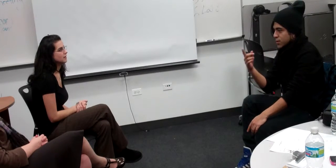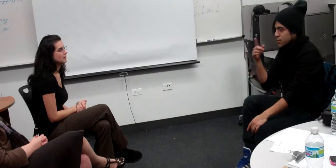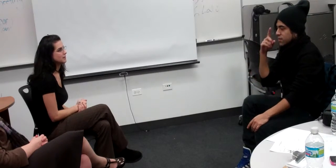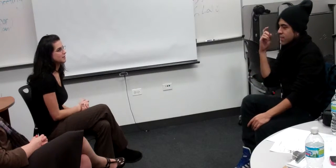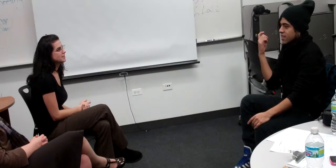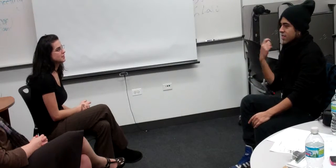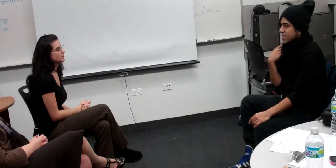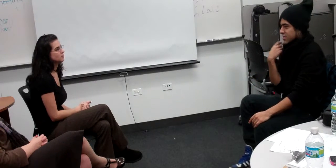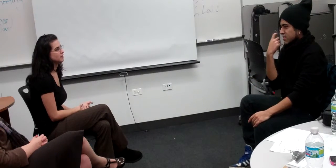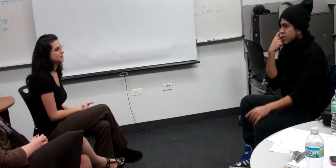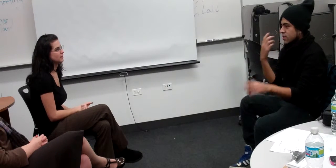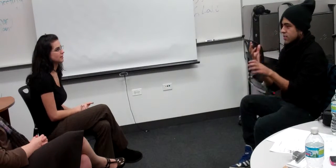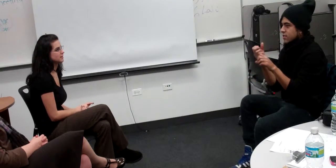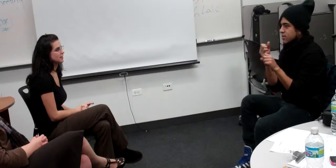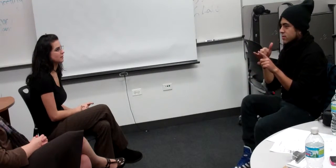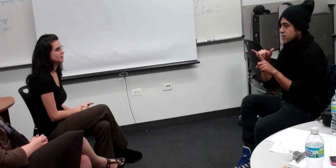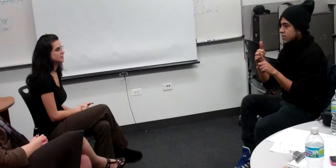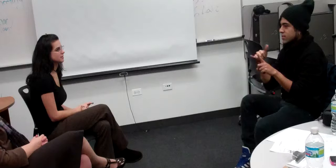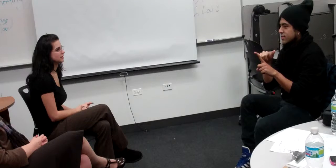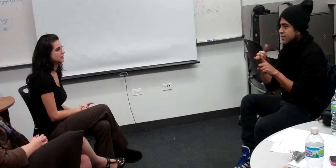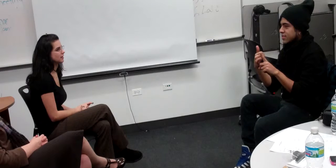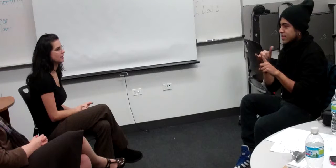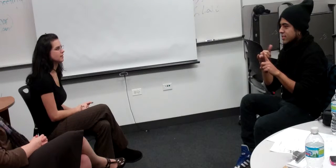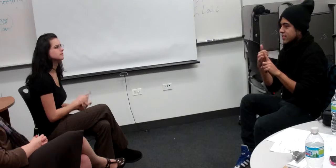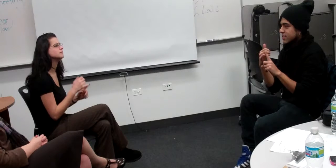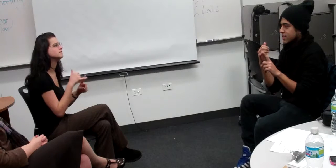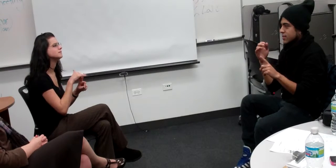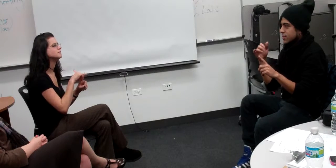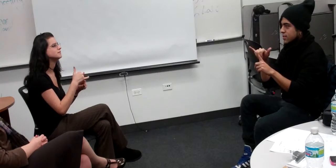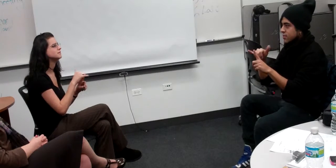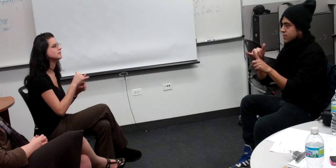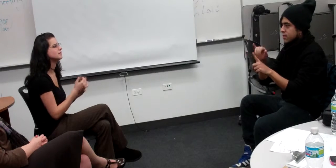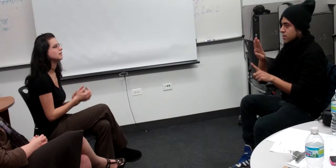I'm here to see you because I recently got...